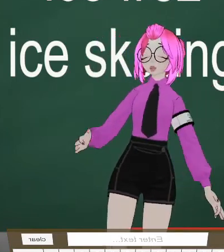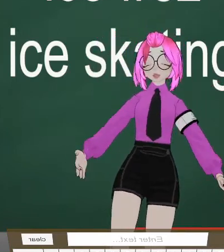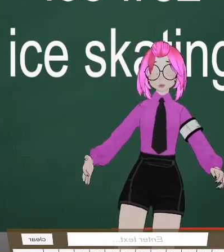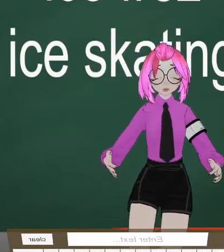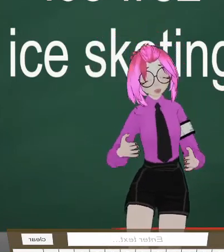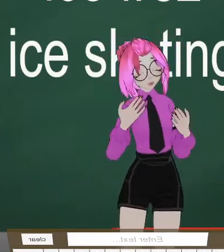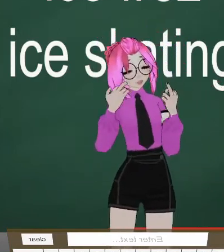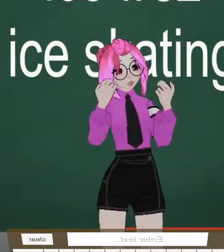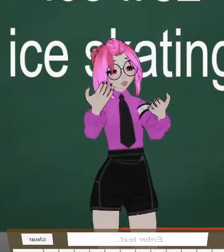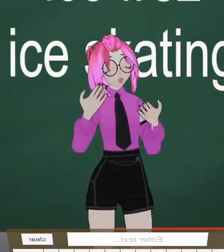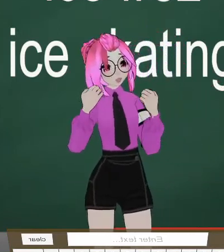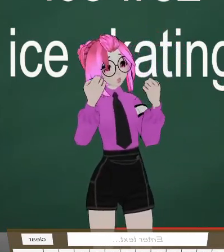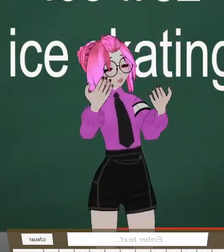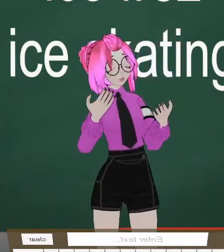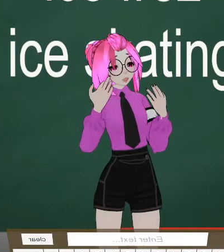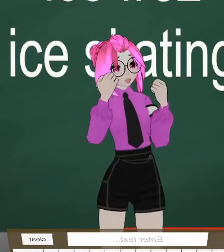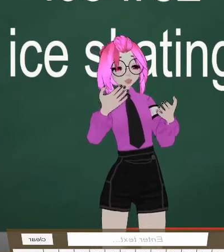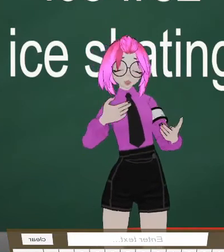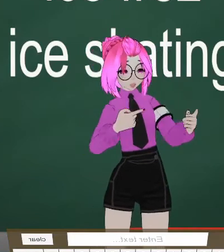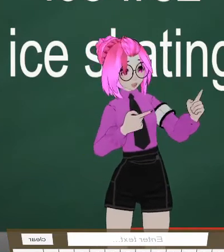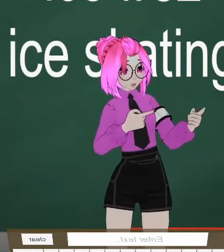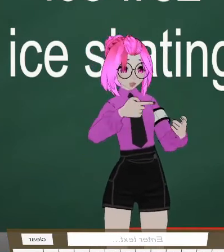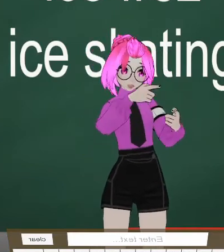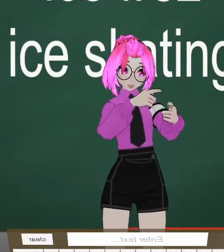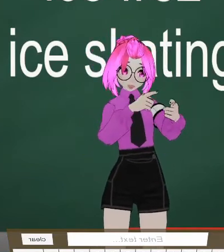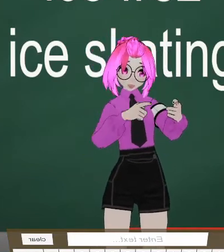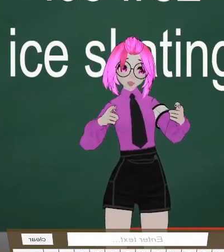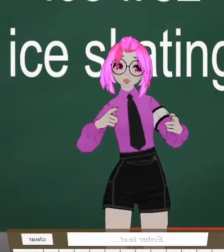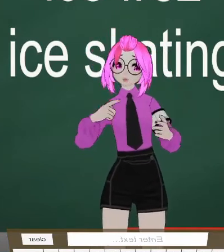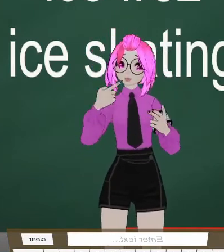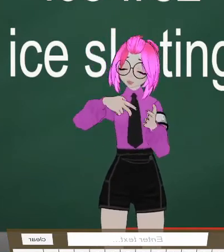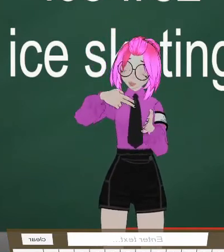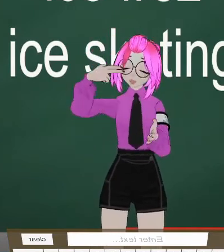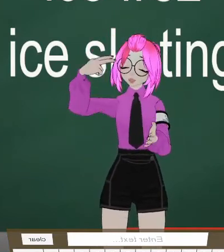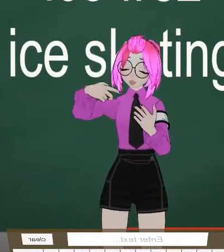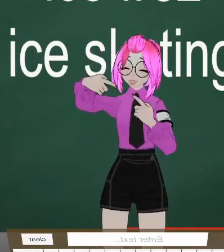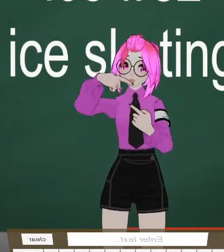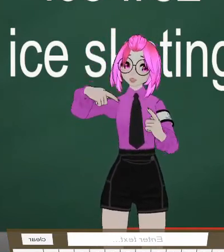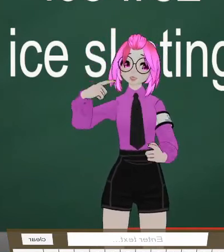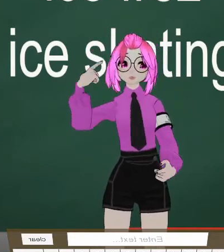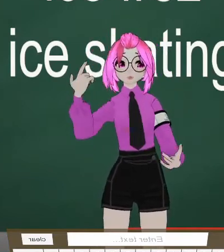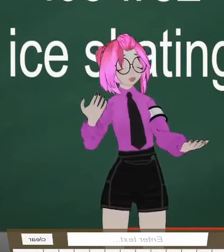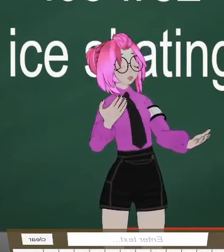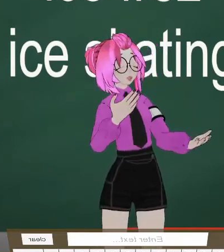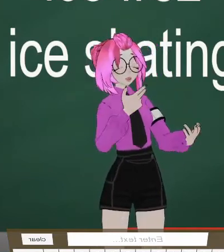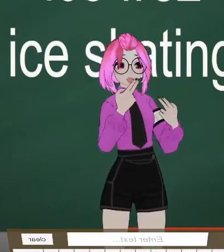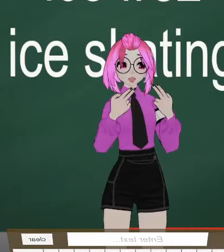so yeah a little bit of fun fact that little part you see at the front it's for jumps and spins so guess what now you could go